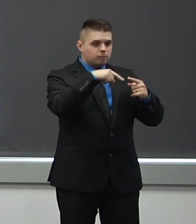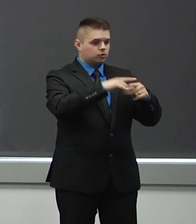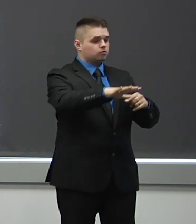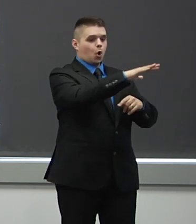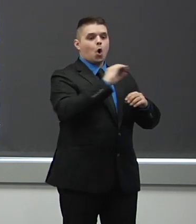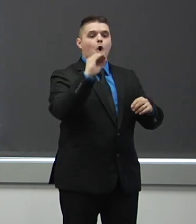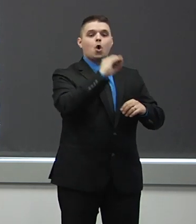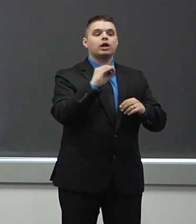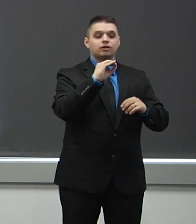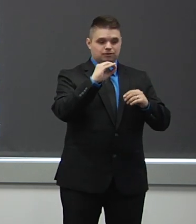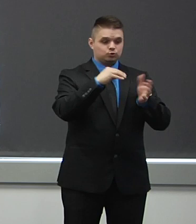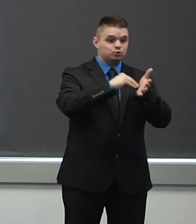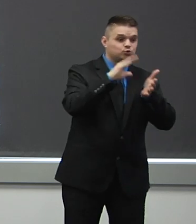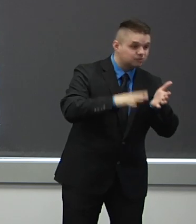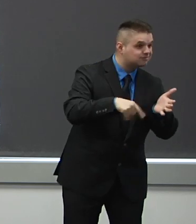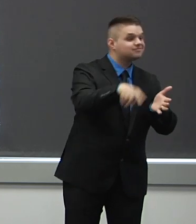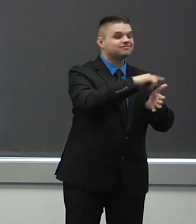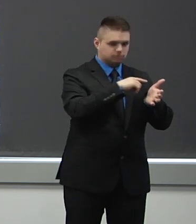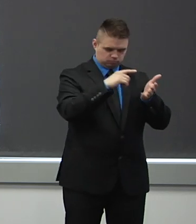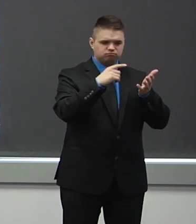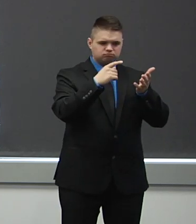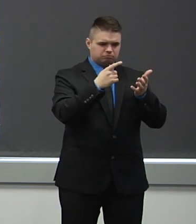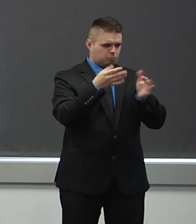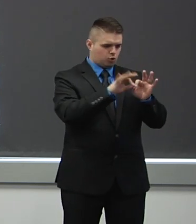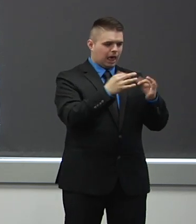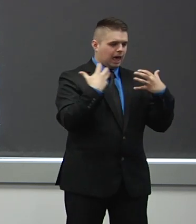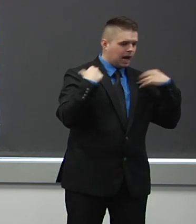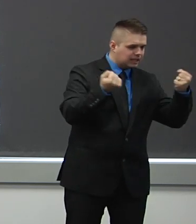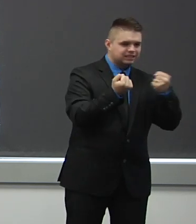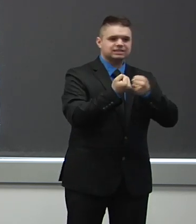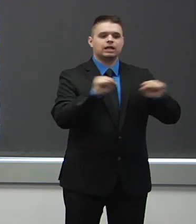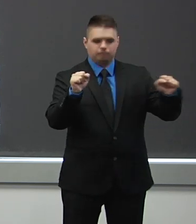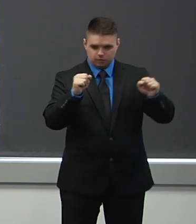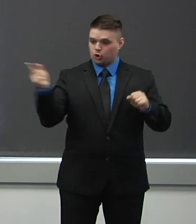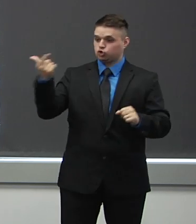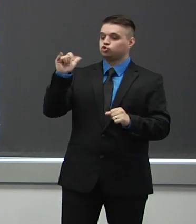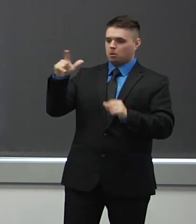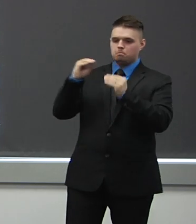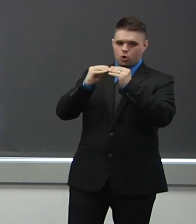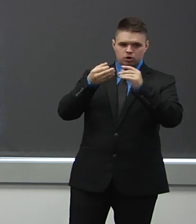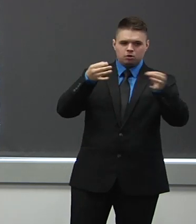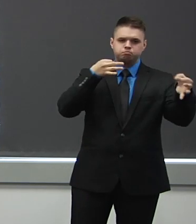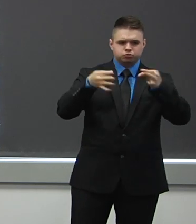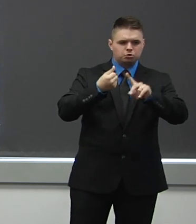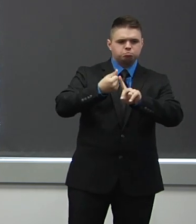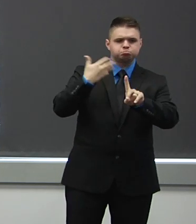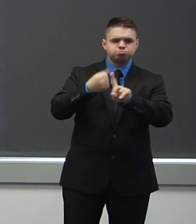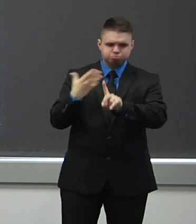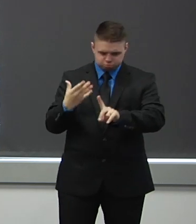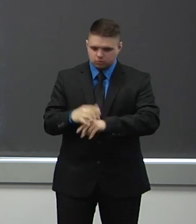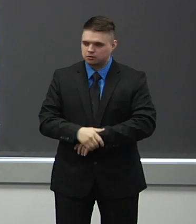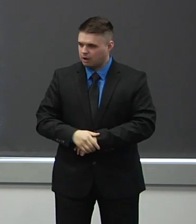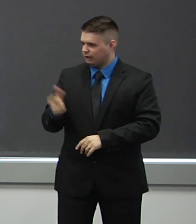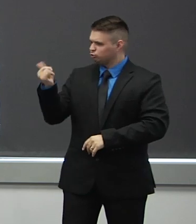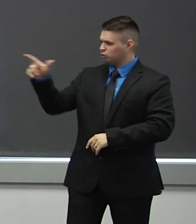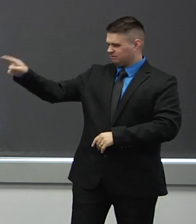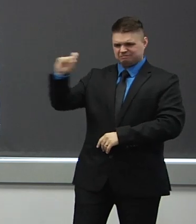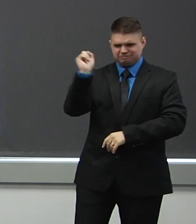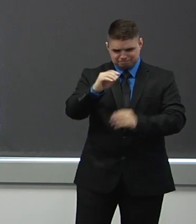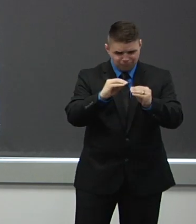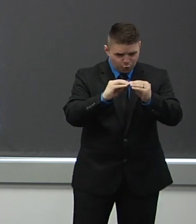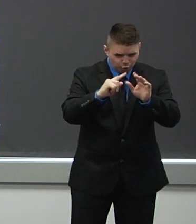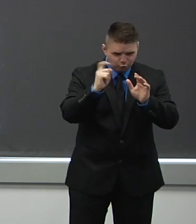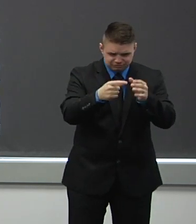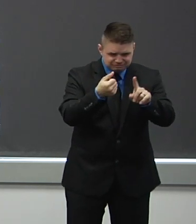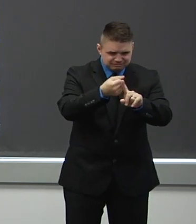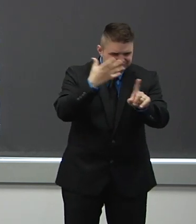safety is a top priority. Director Gill. Can you repeat that question for me? Yeah. So the governor said that districts